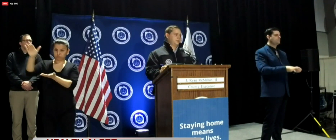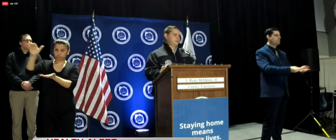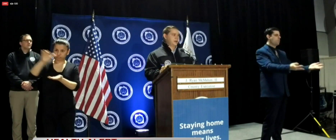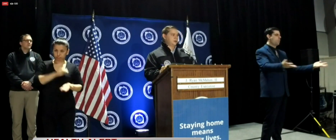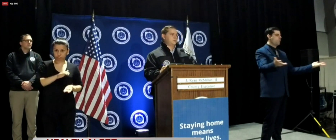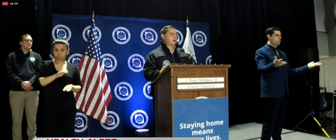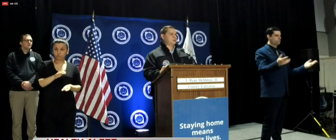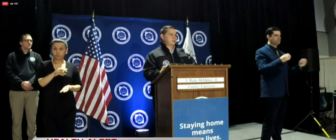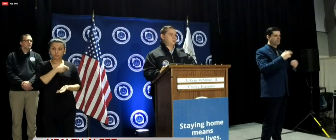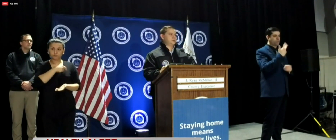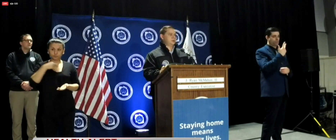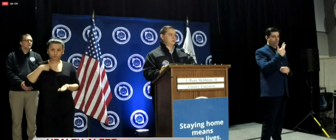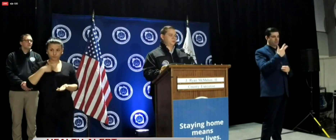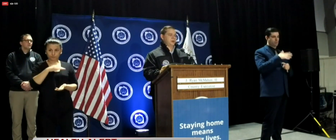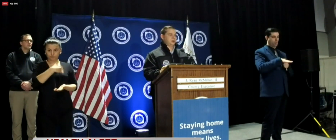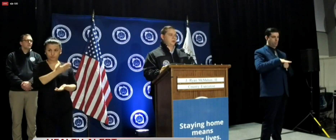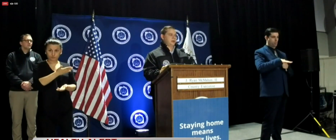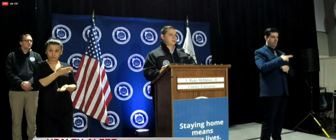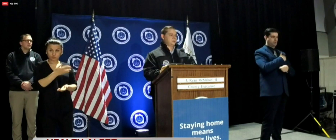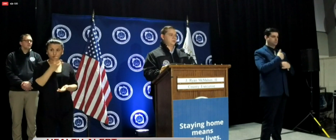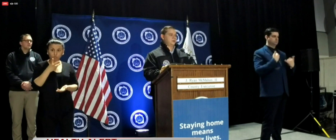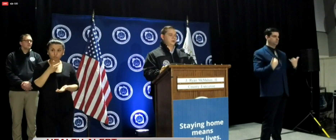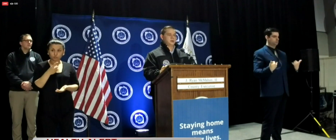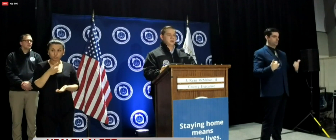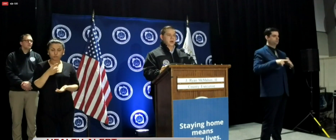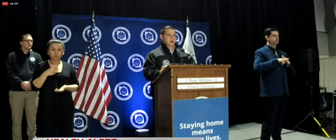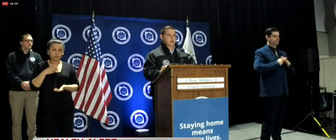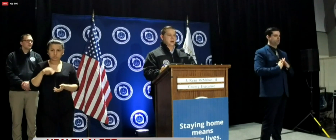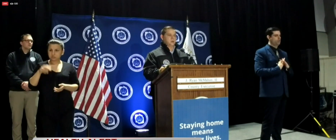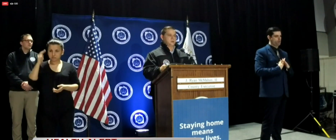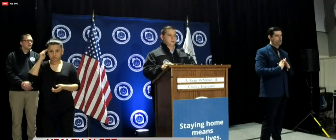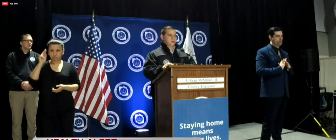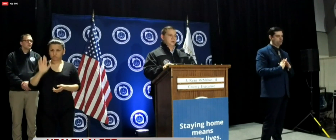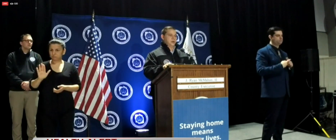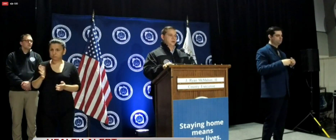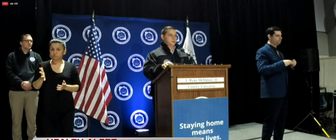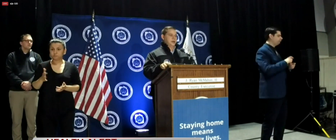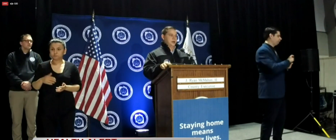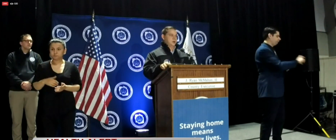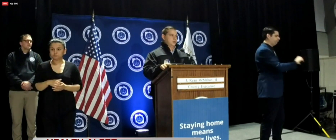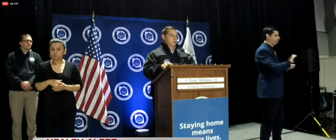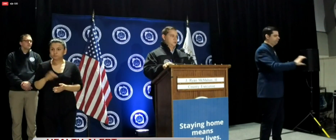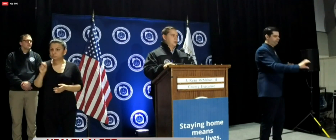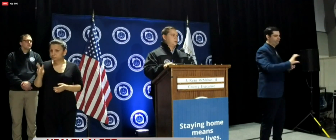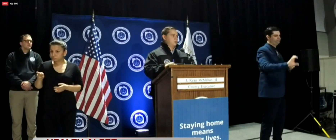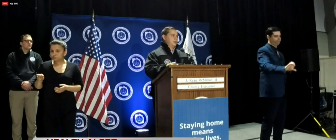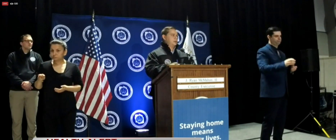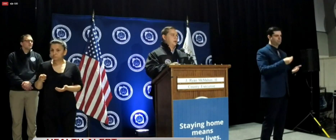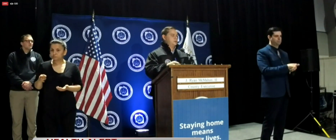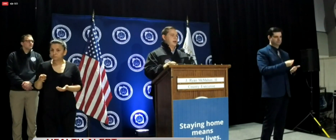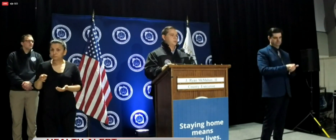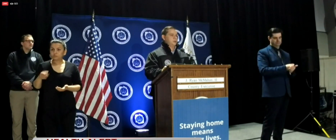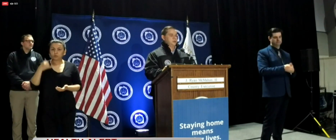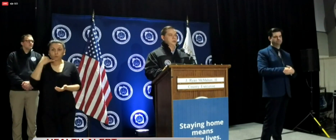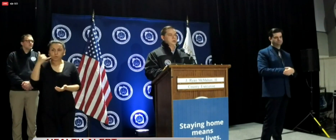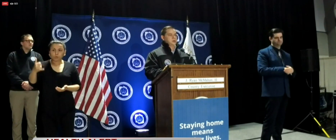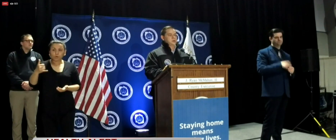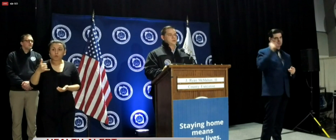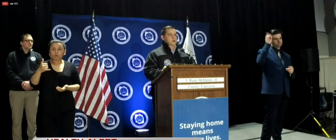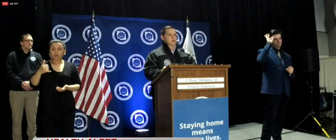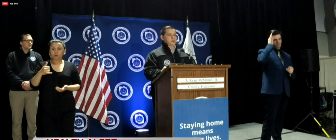sure the exact amounts they received, but I know that some of I had a call with Congressman Katko. He was telling me that that was